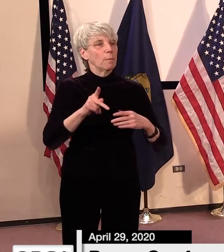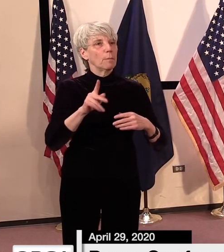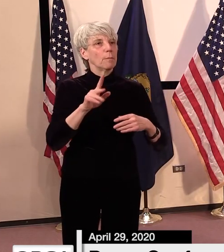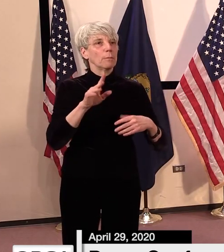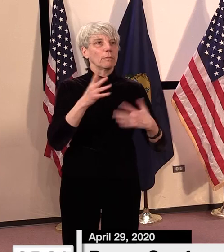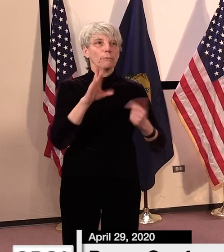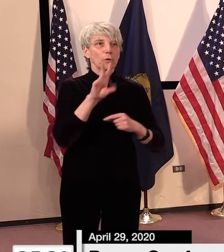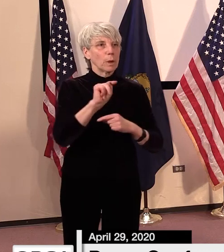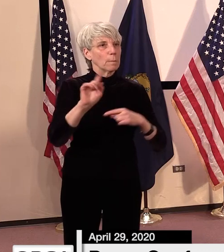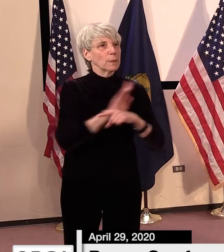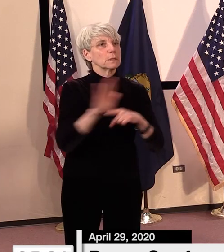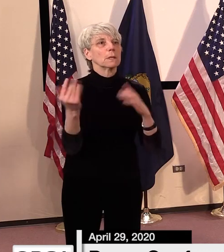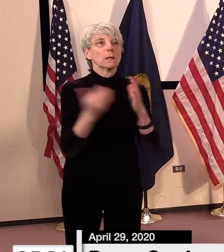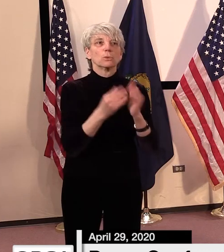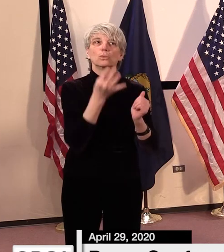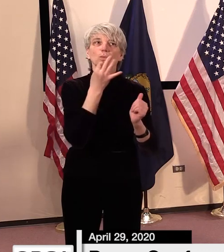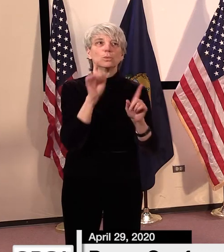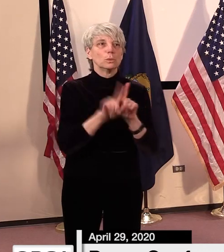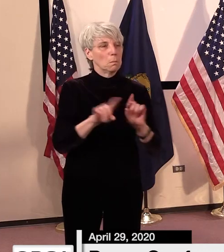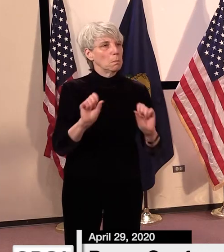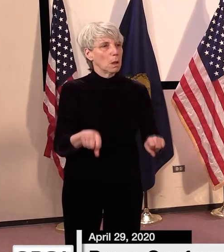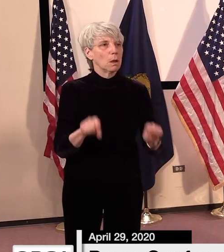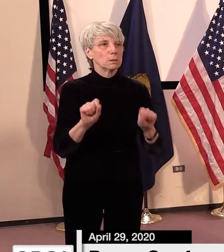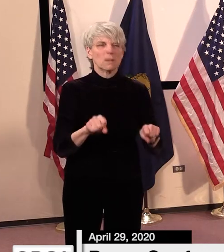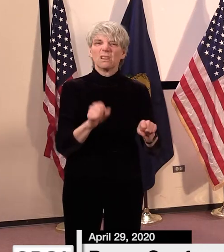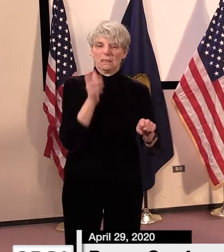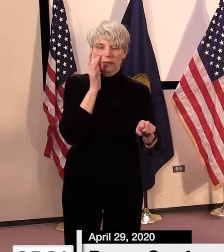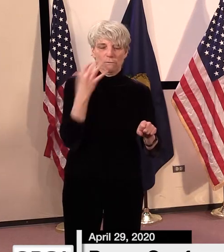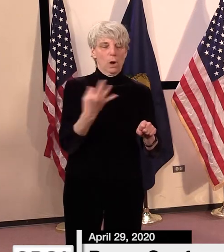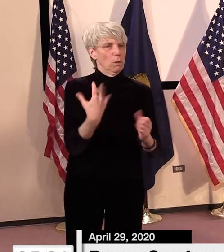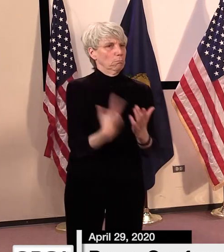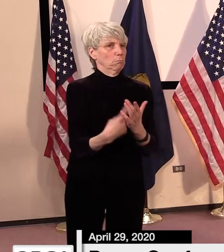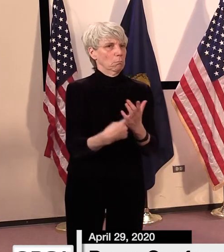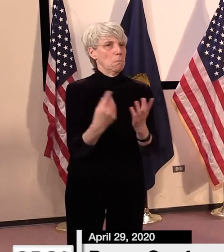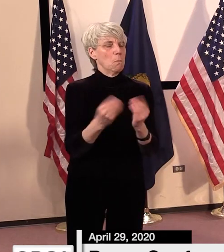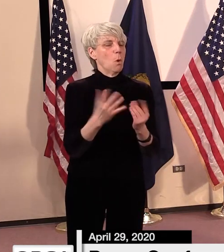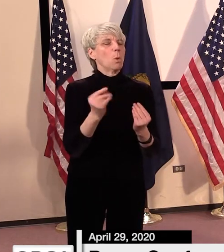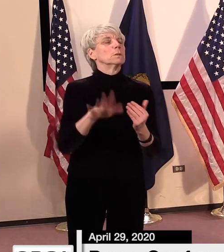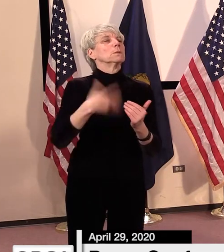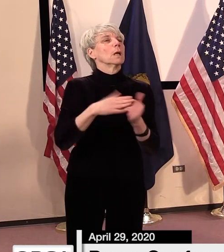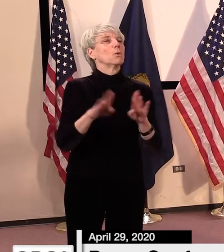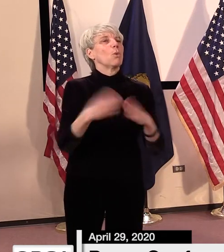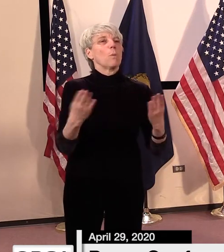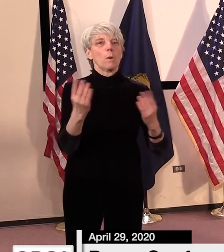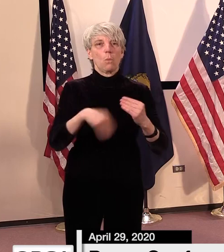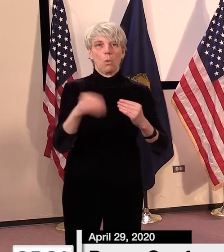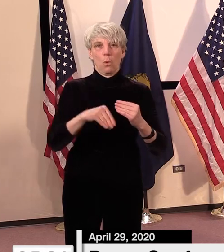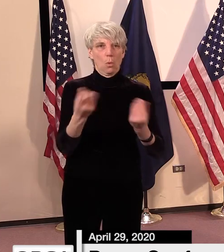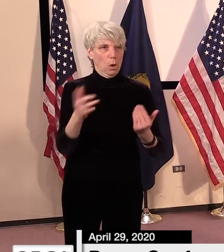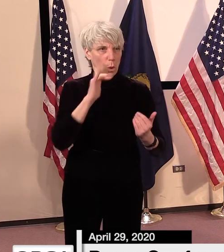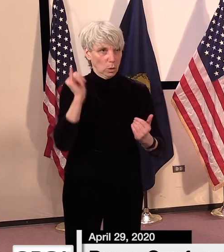little bit about that on Friday, but all the things we're doing today, even the tracing